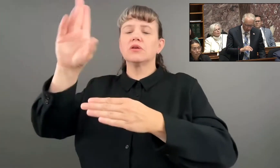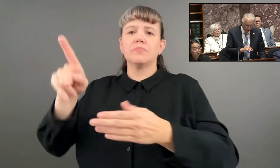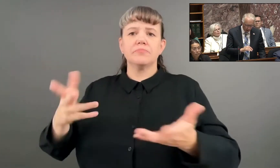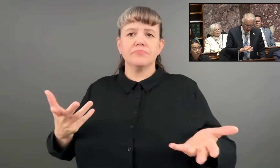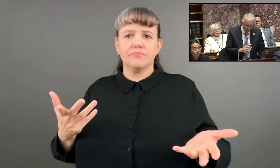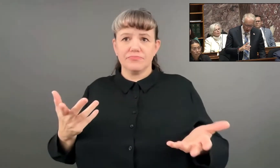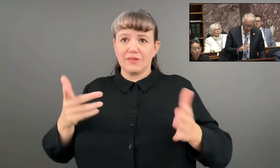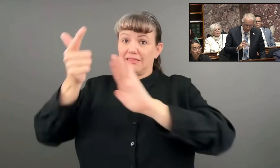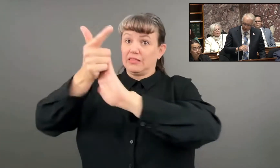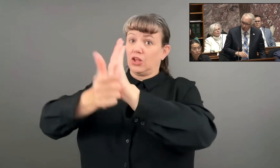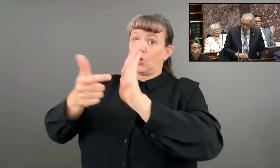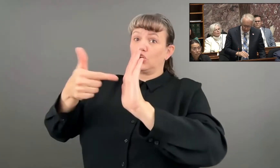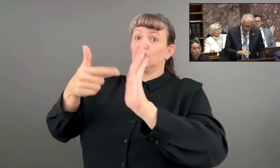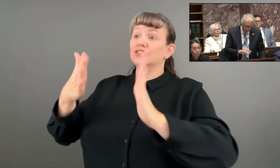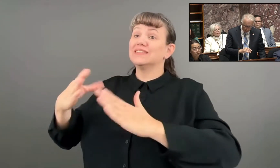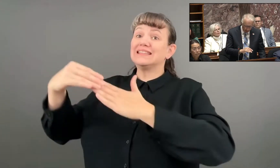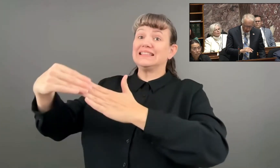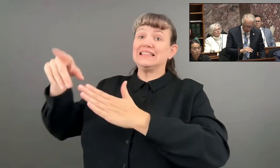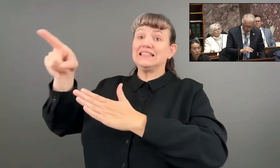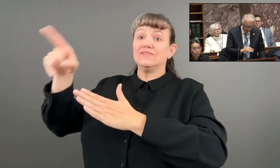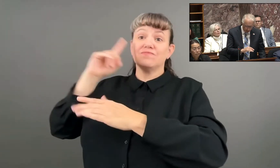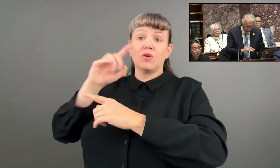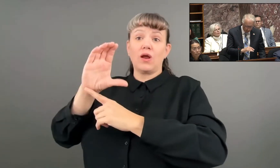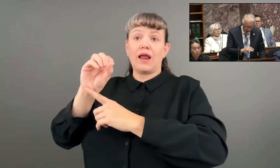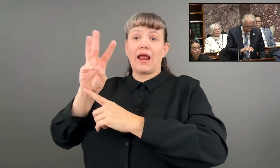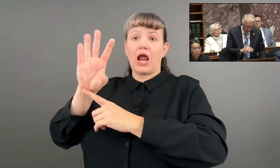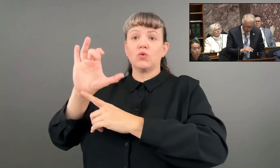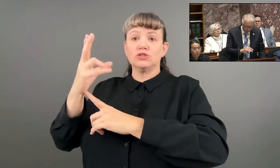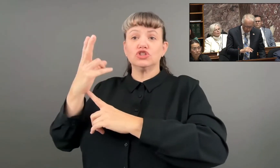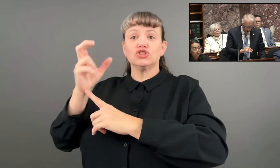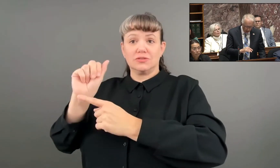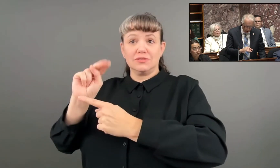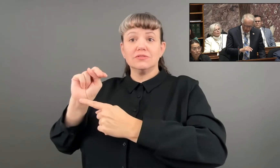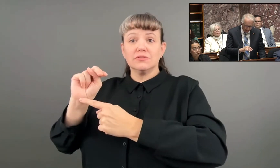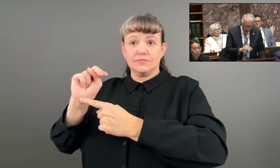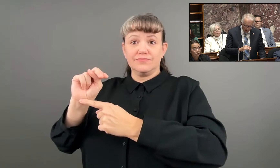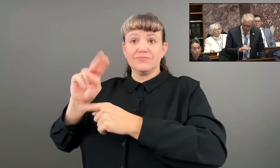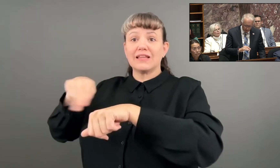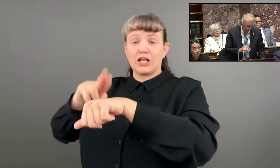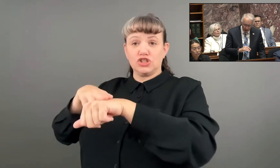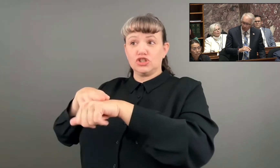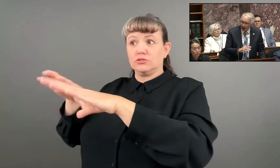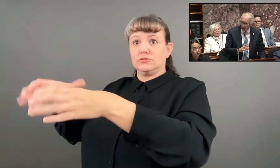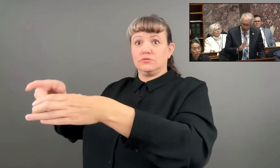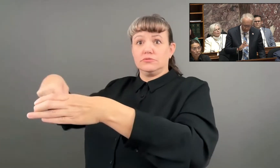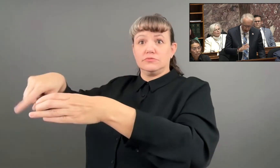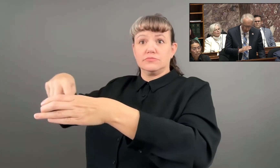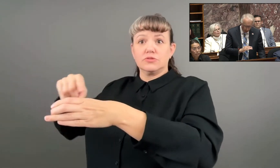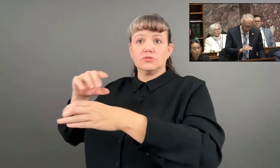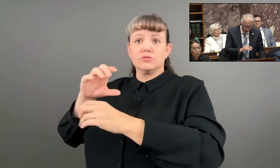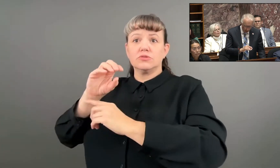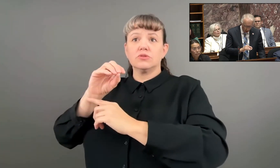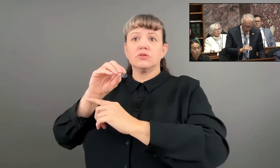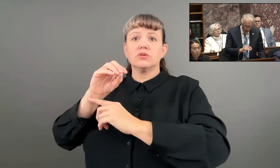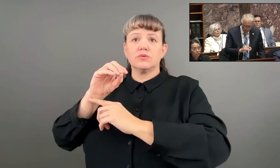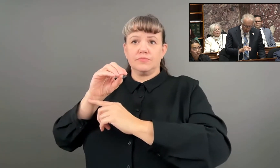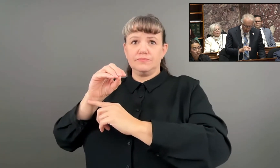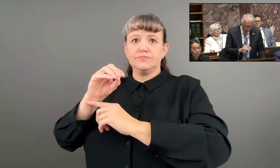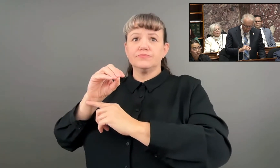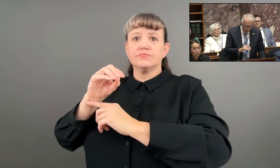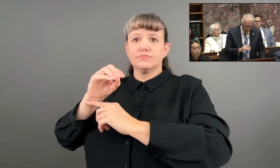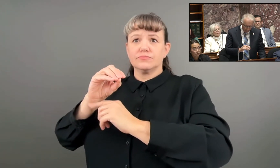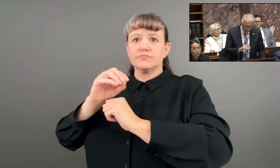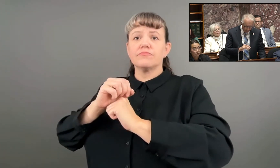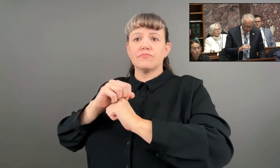David Rosenberg. And this is what he said about the Cowichan decision, and I quote, "The sale of private property, quote, would